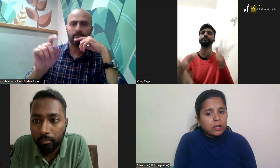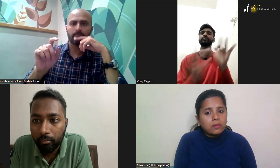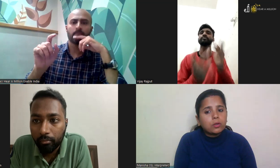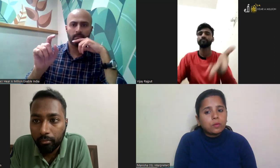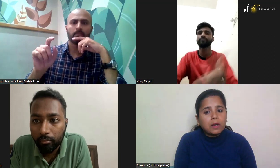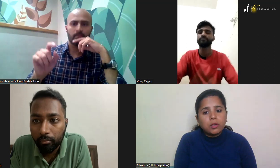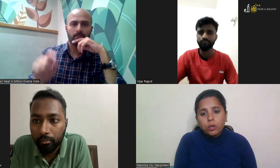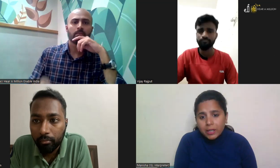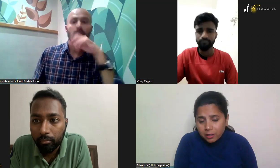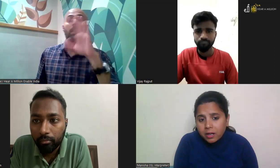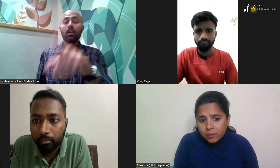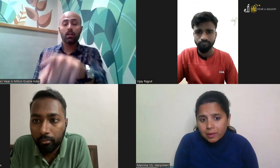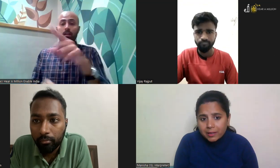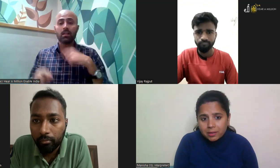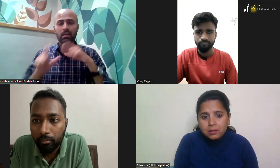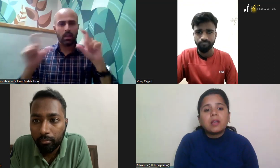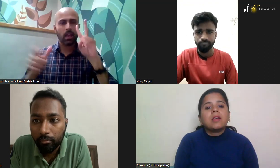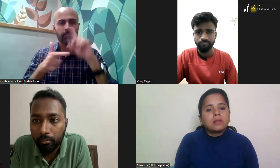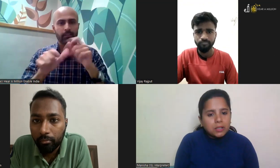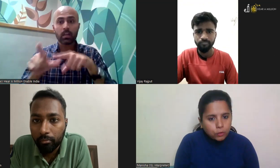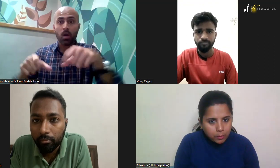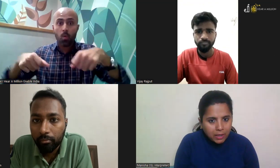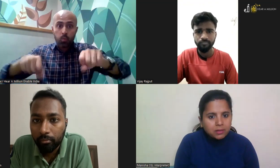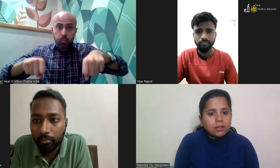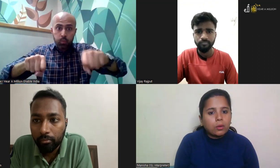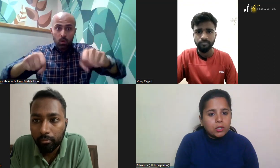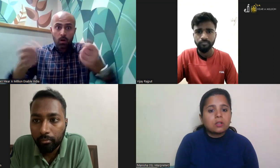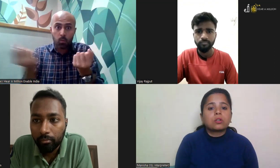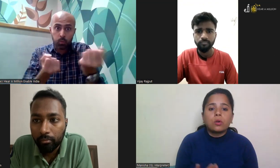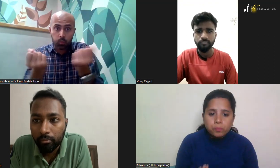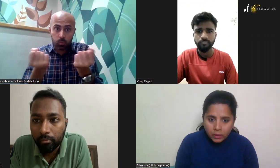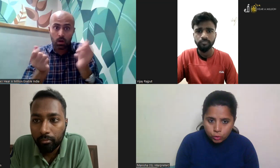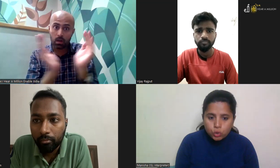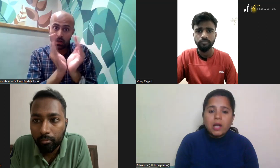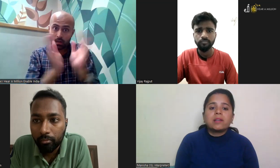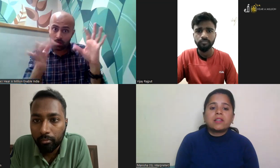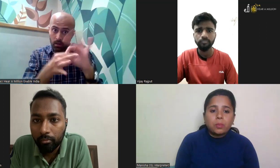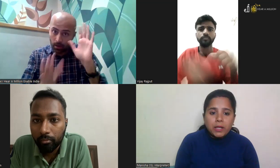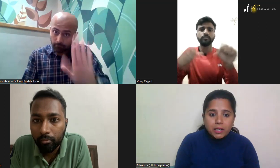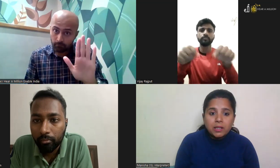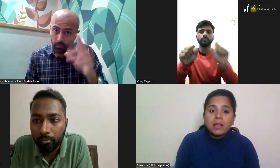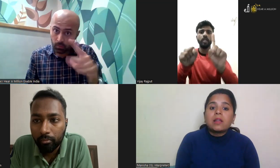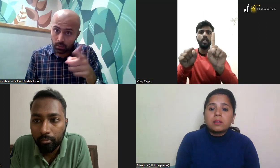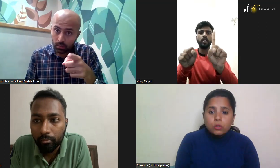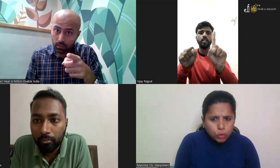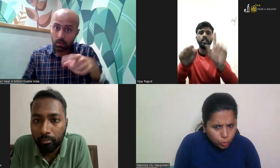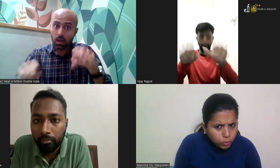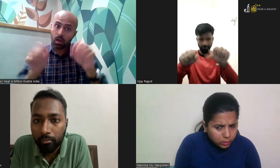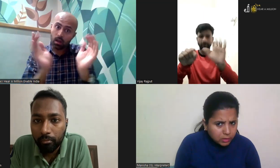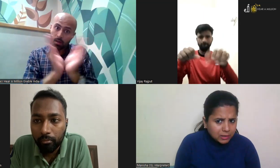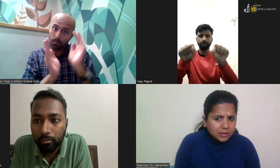use. What I will do if I will not get the driving license? That's what I'm asking the question. So Tushar is explaining.